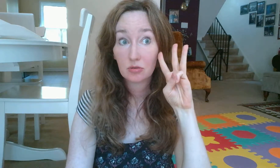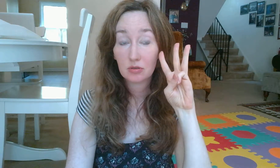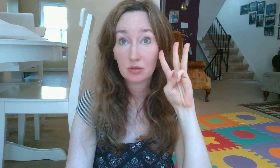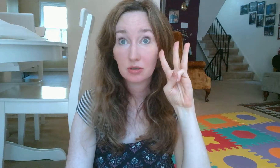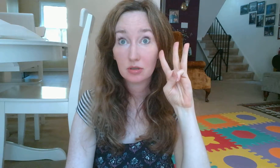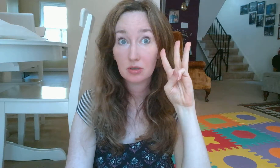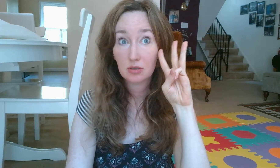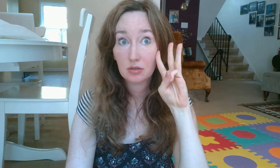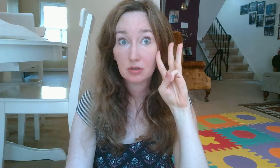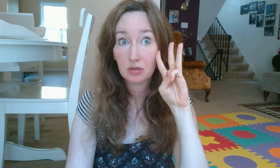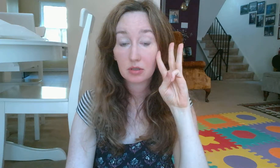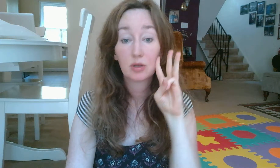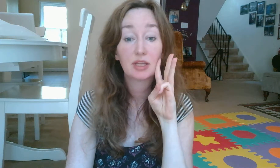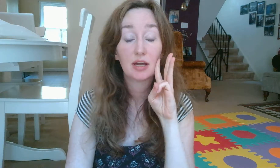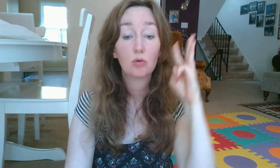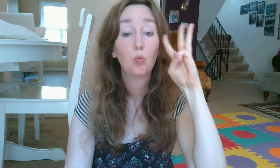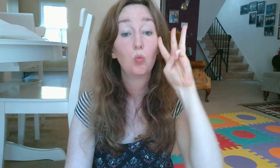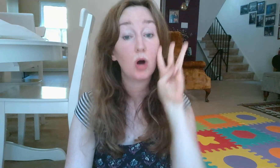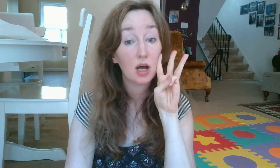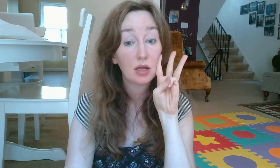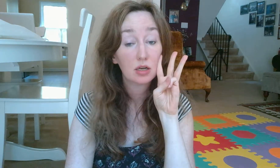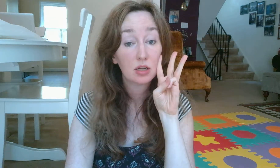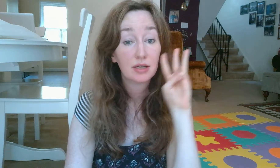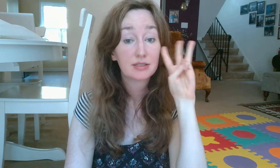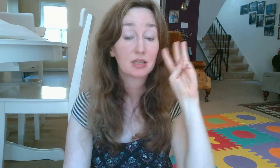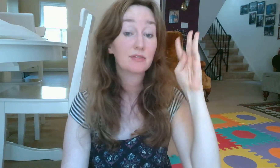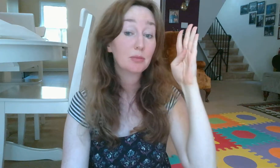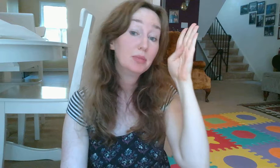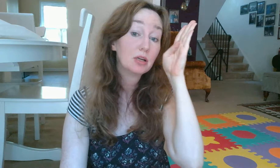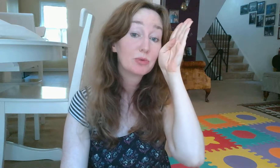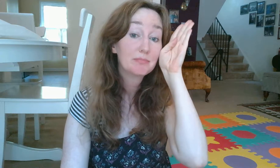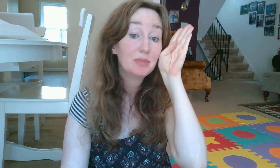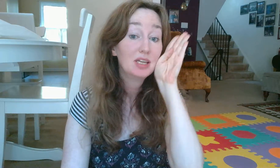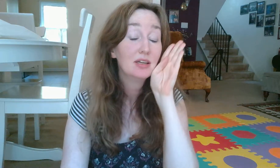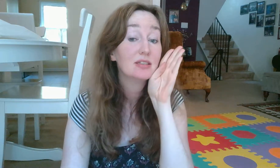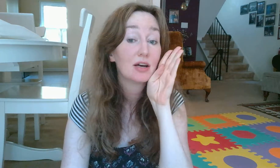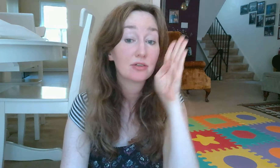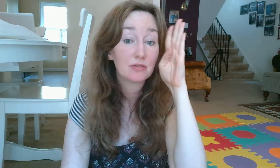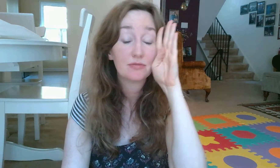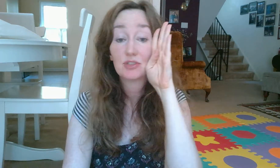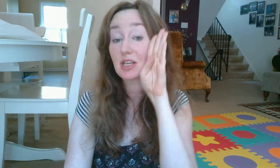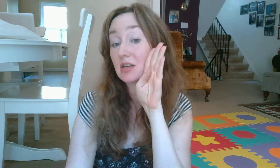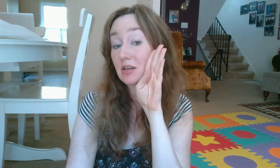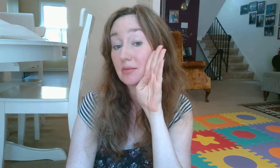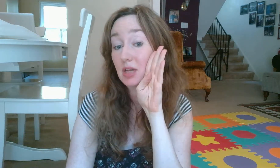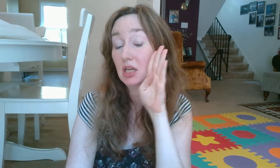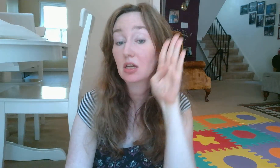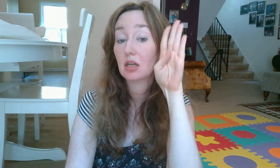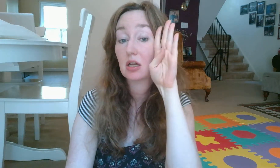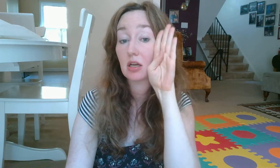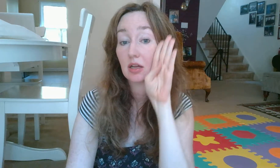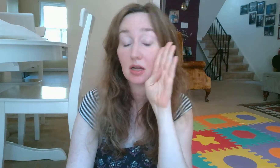you go like that. Wine. It's kind of like beer with a B down your cheek. B.